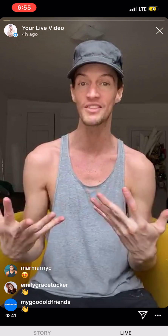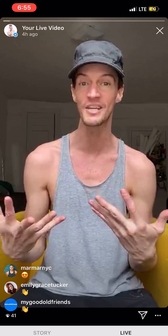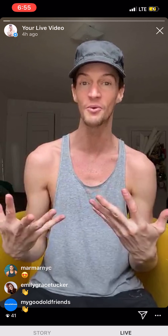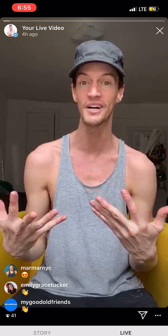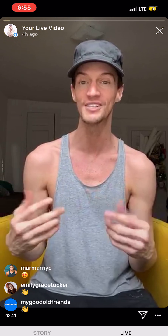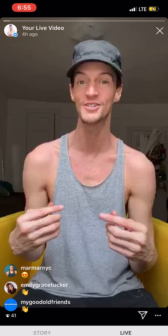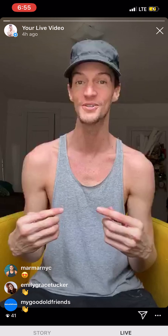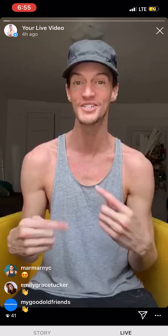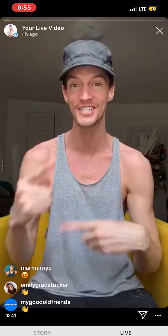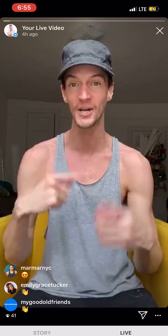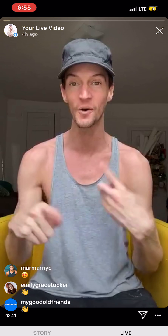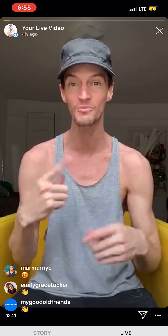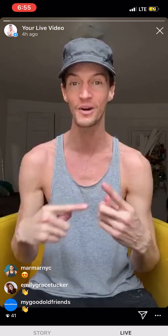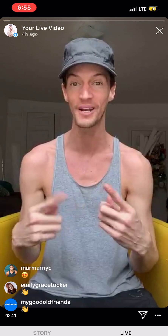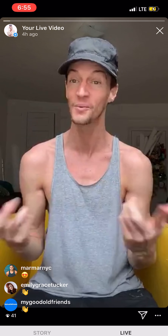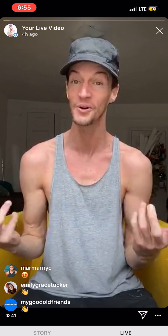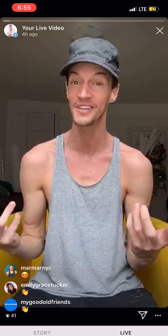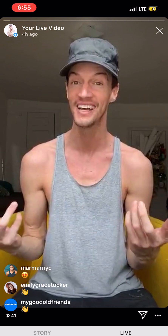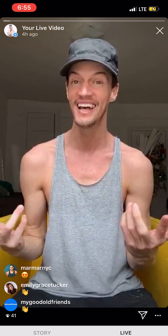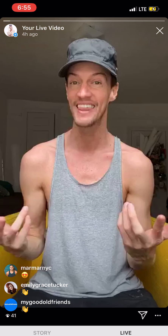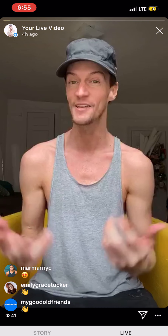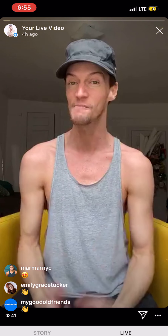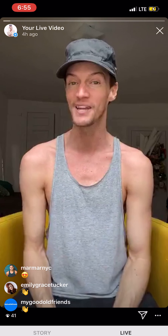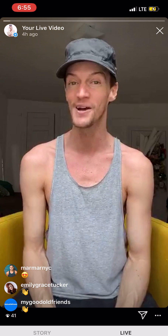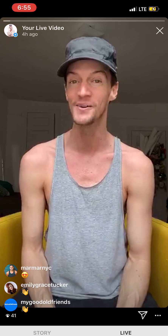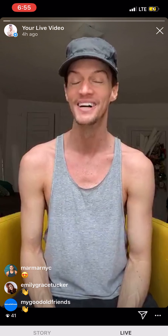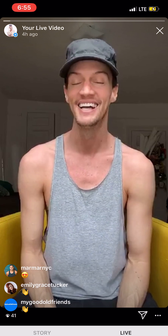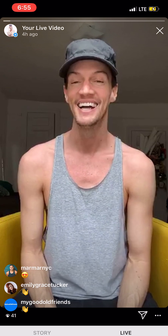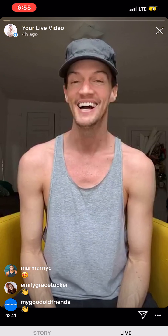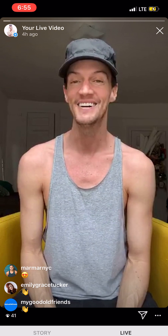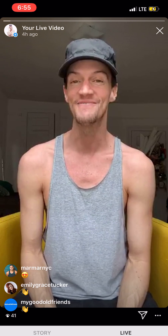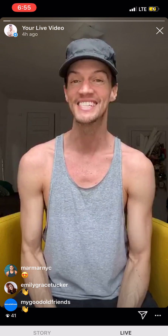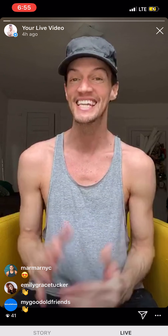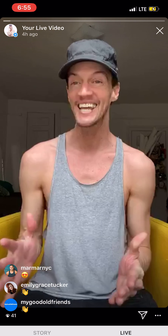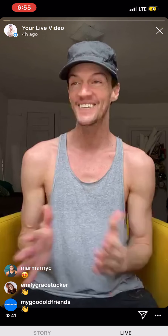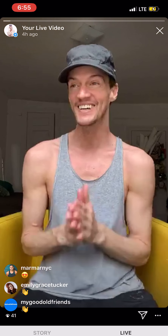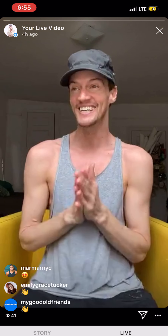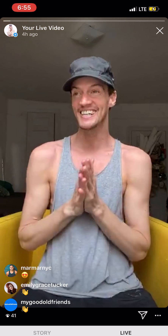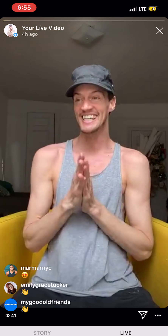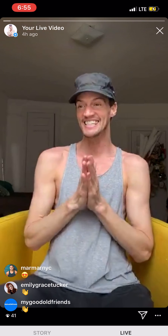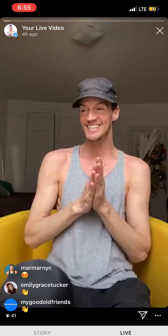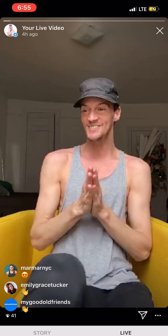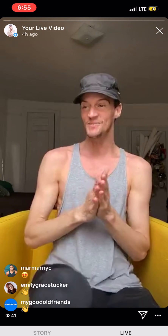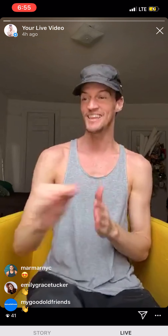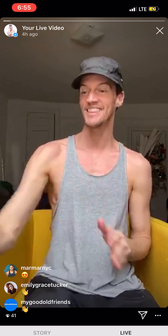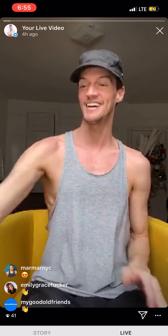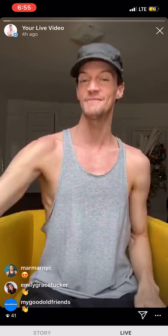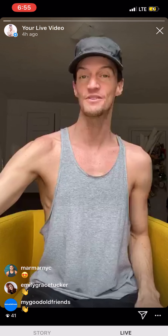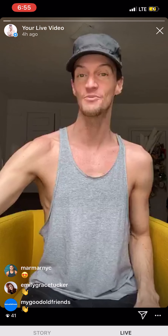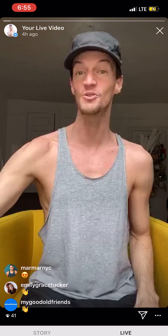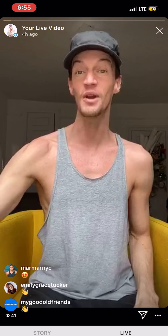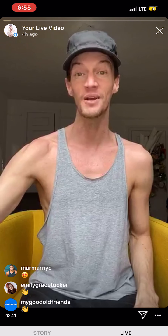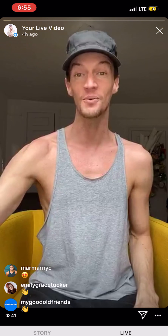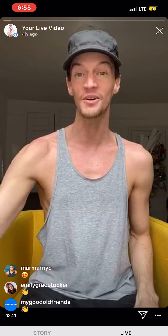someone, to just incorporate a word that you may know. So today we're going to continue with some great words.